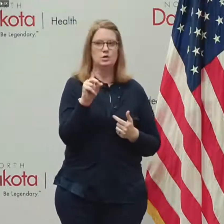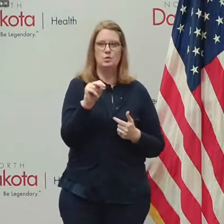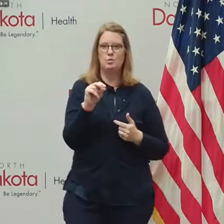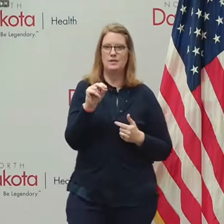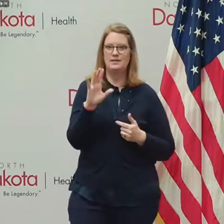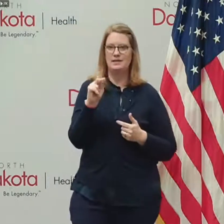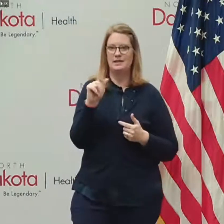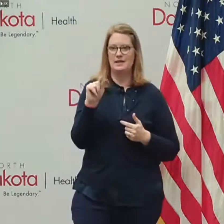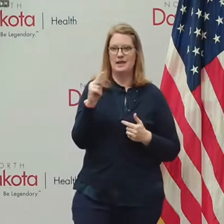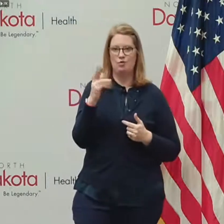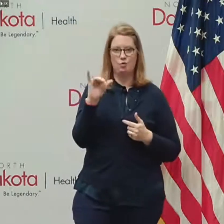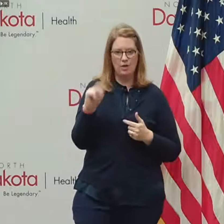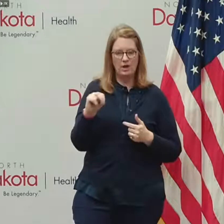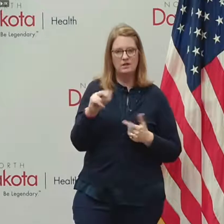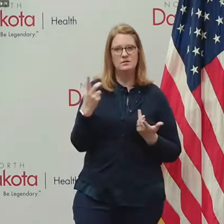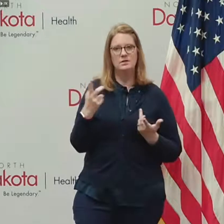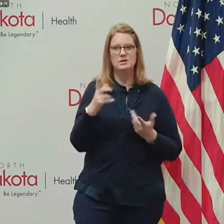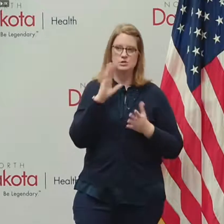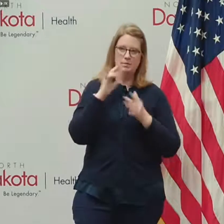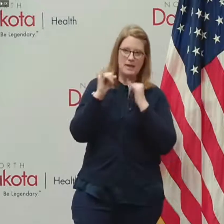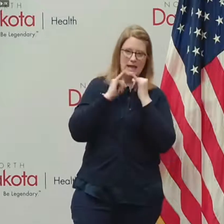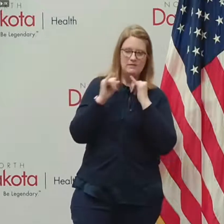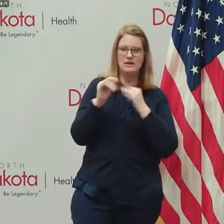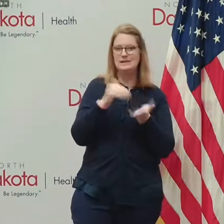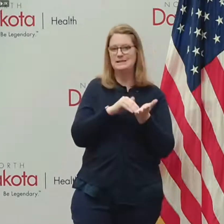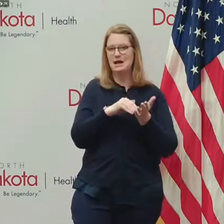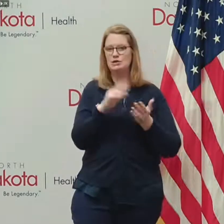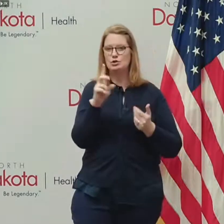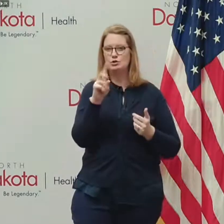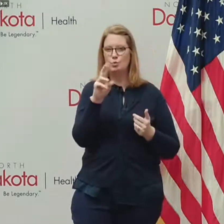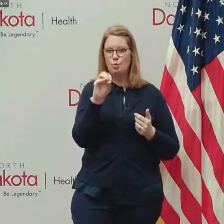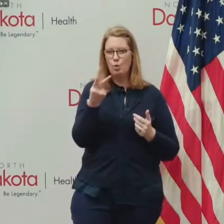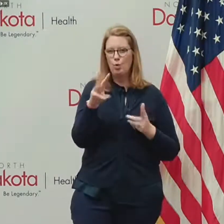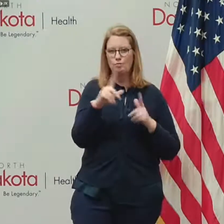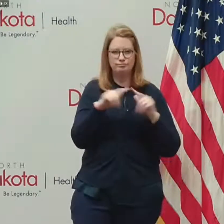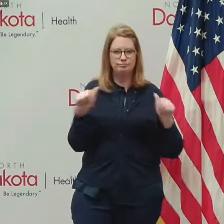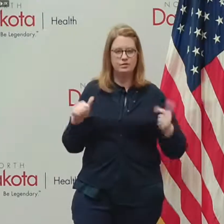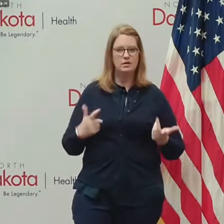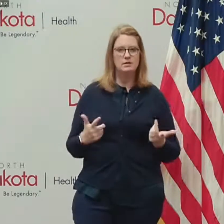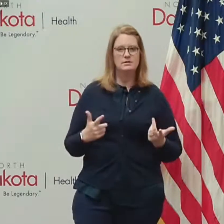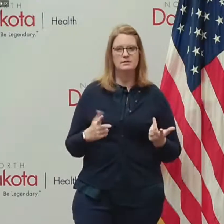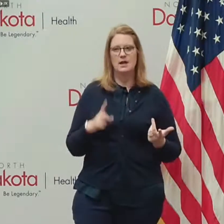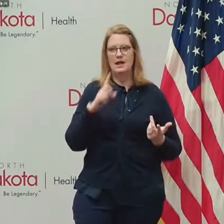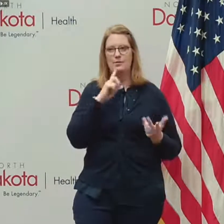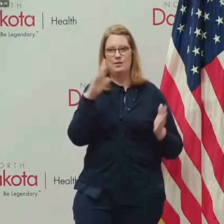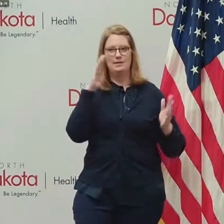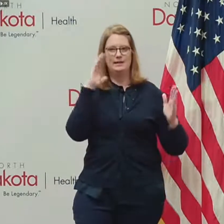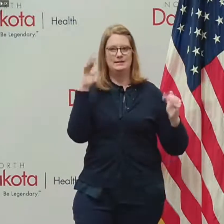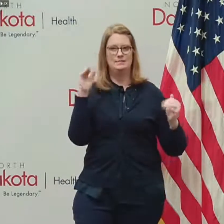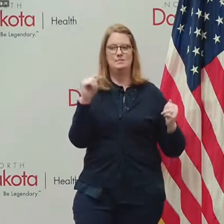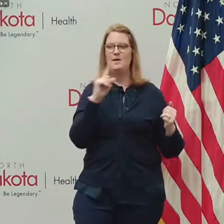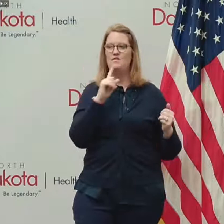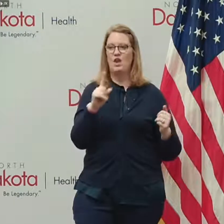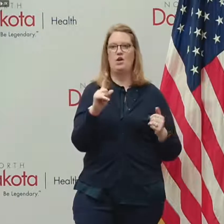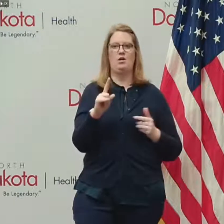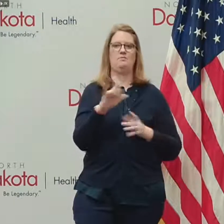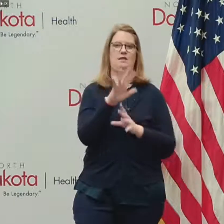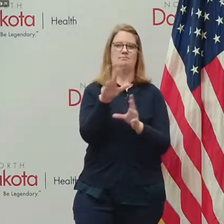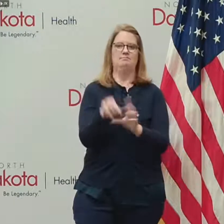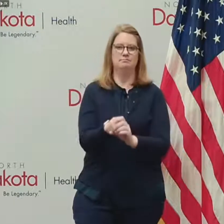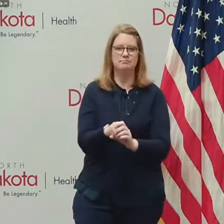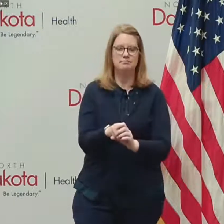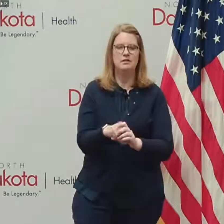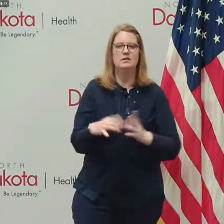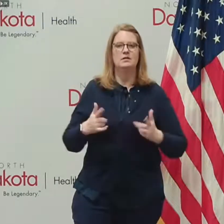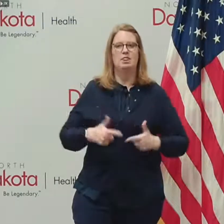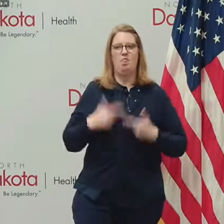national speakers will be coming in. She'll be interviewing Dr. Drew and others throughout the day. So I expect it to be very engaging.